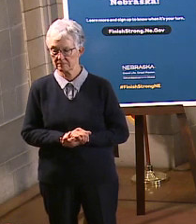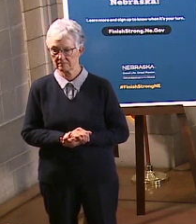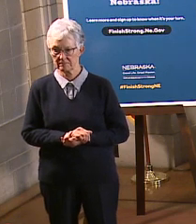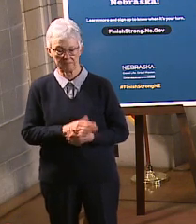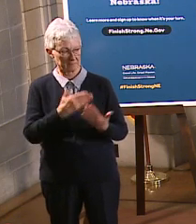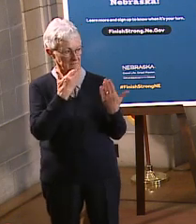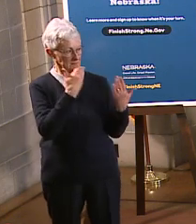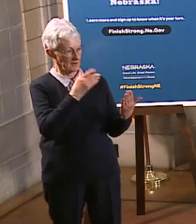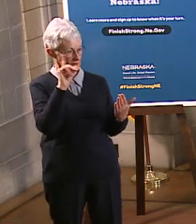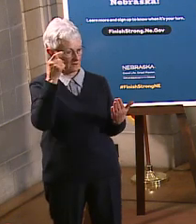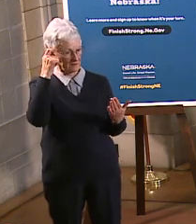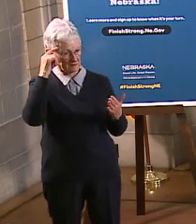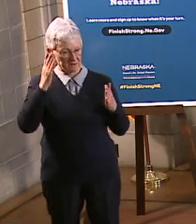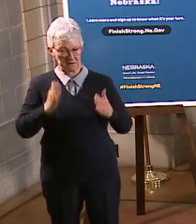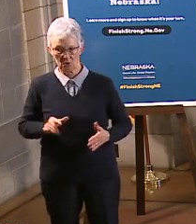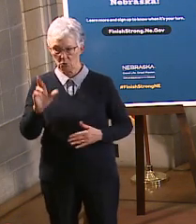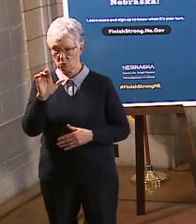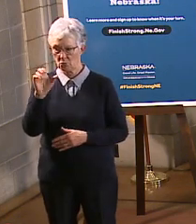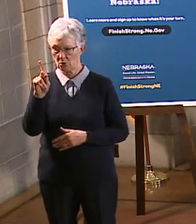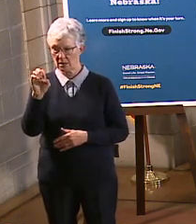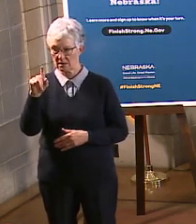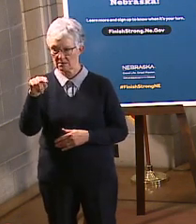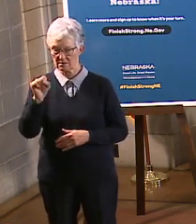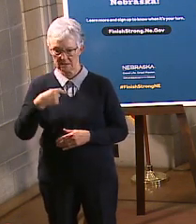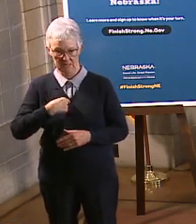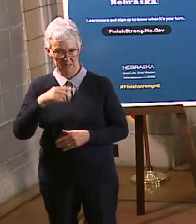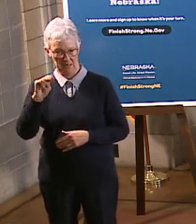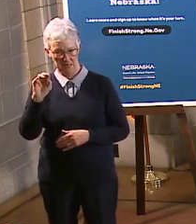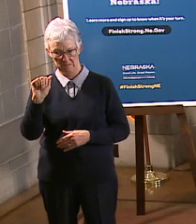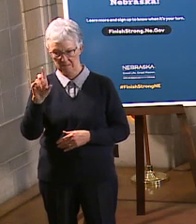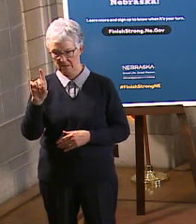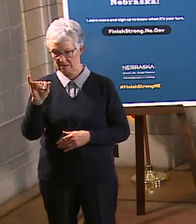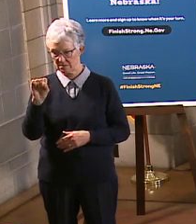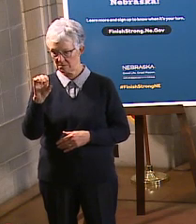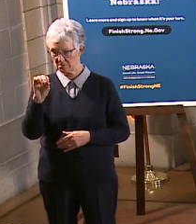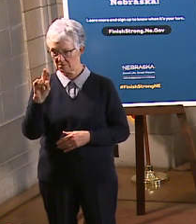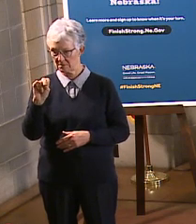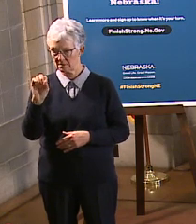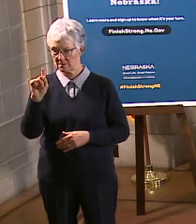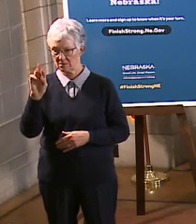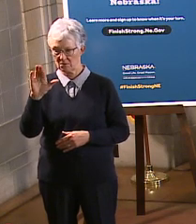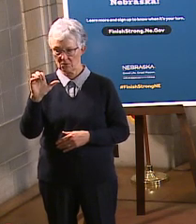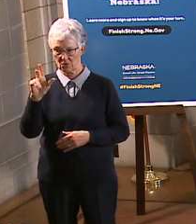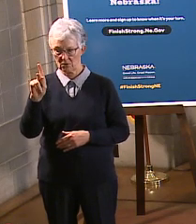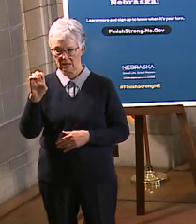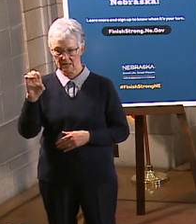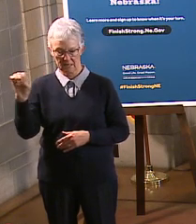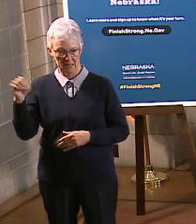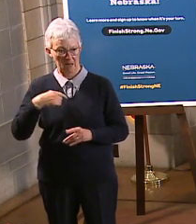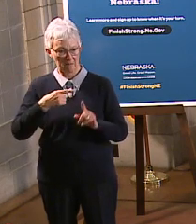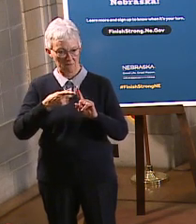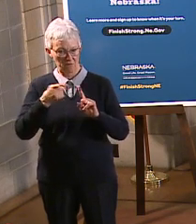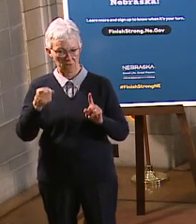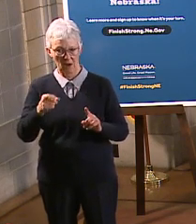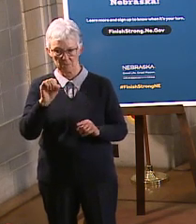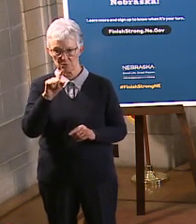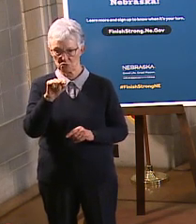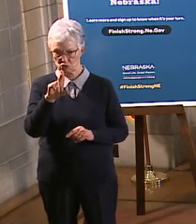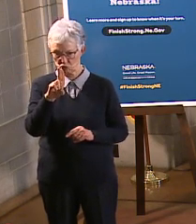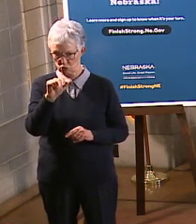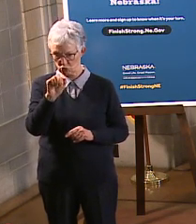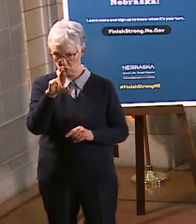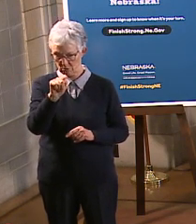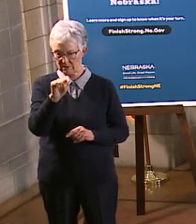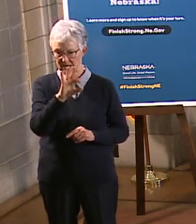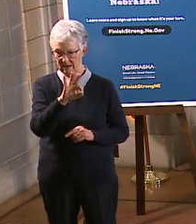Thank you, Governor Ricketts, first off. I am Madison Strachey, and I am from the Stewart FFA chapter. I'm currently serving as the